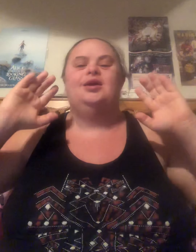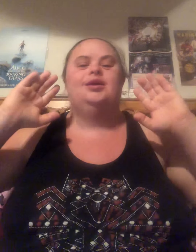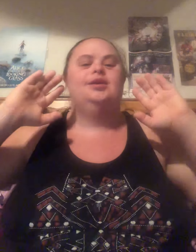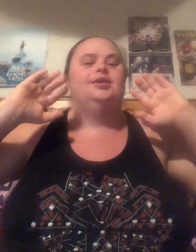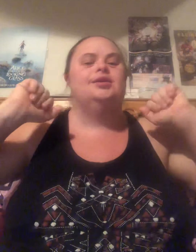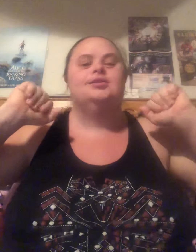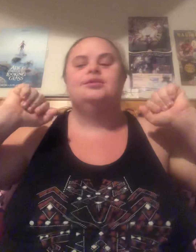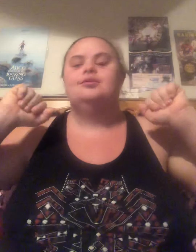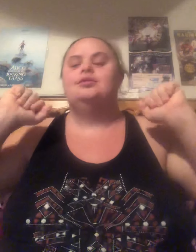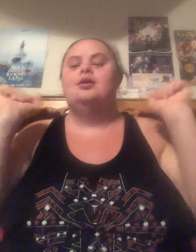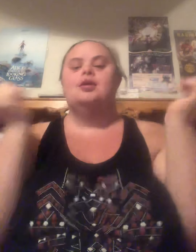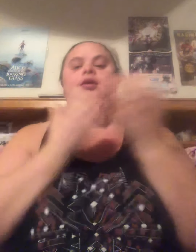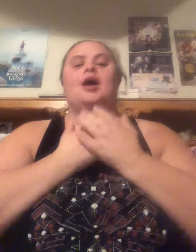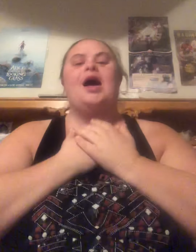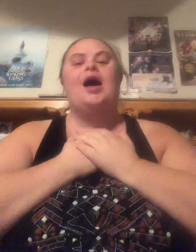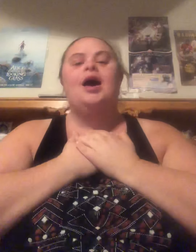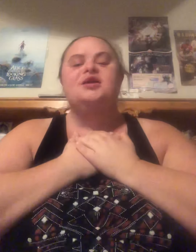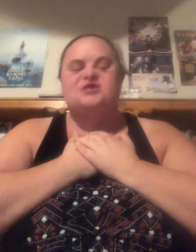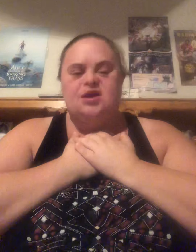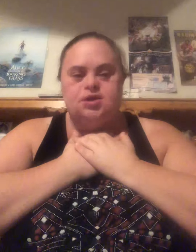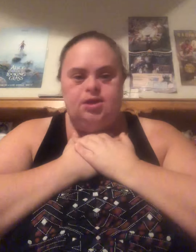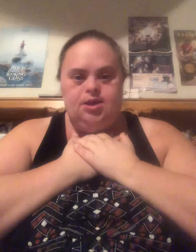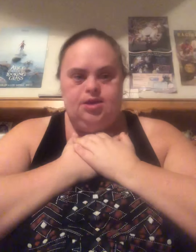way I see